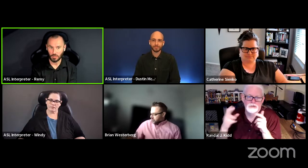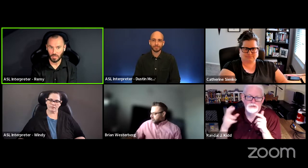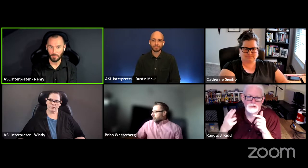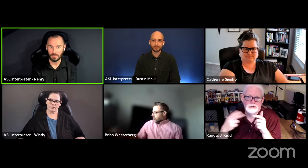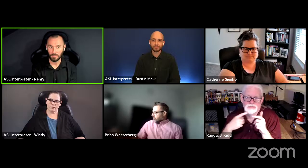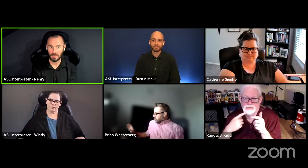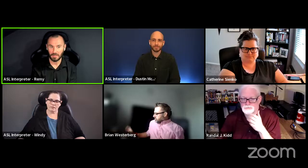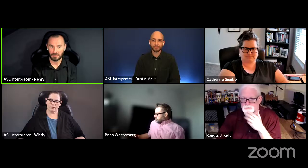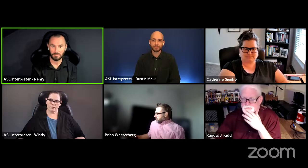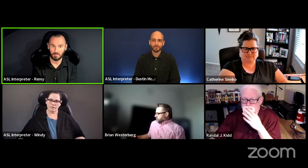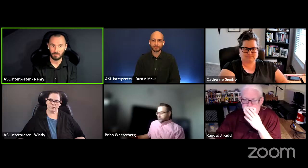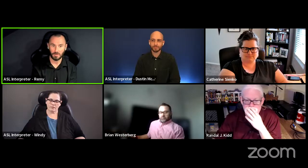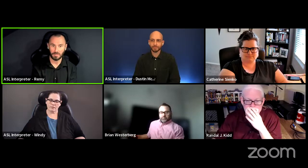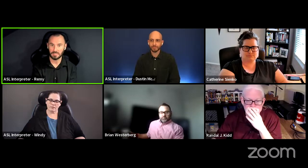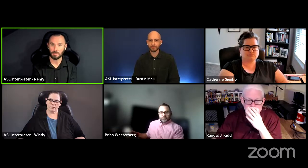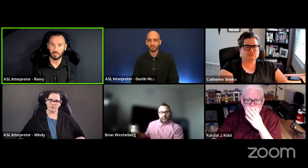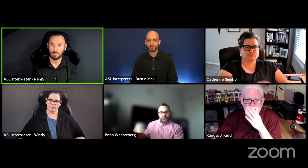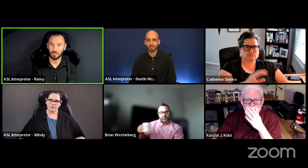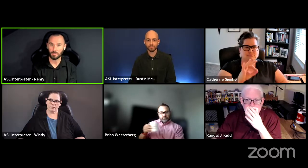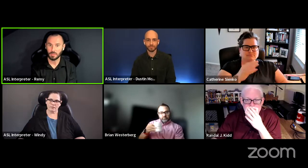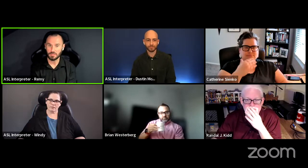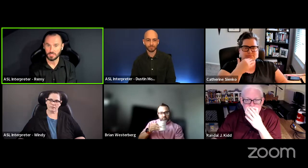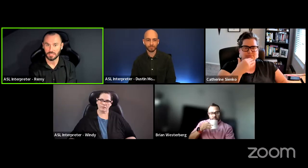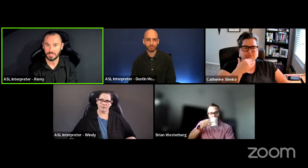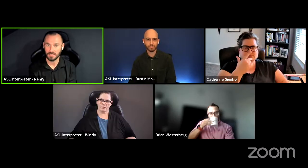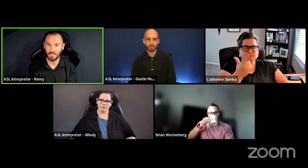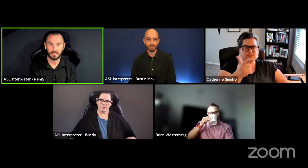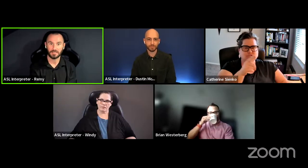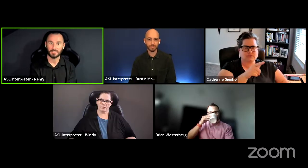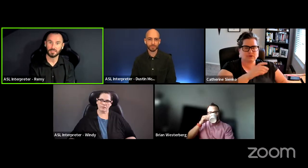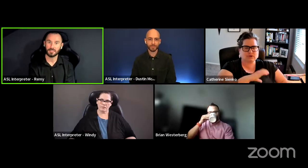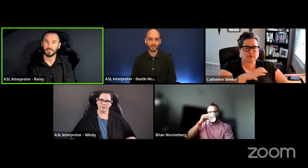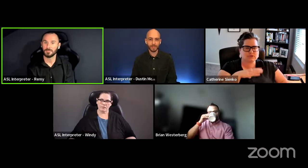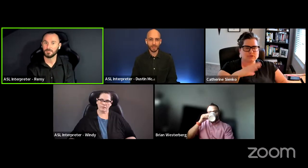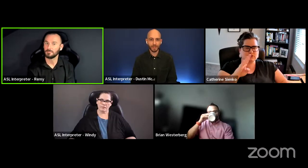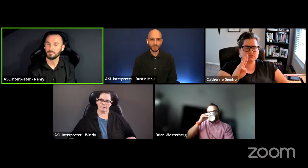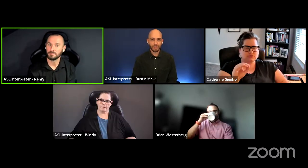I do have a third comment, but I want to see what Commissioner Bolmarsich has to say.